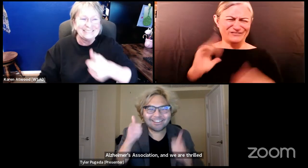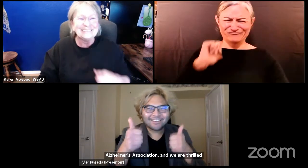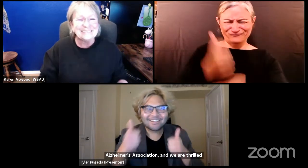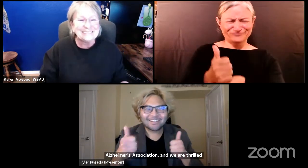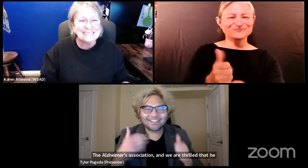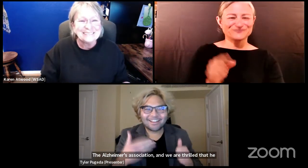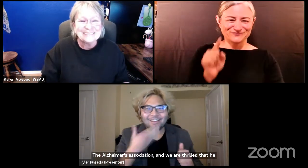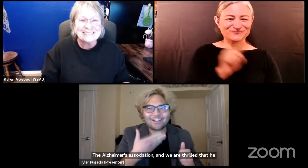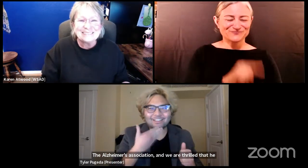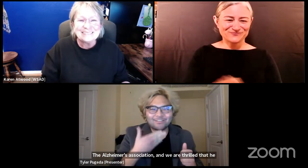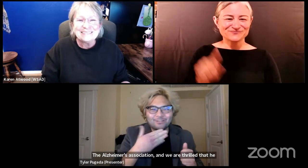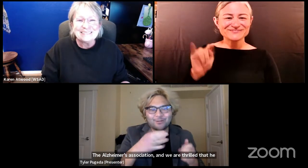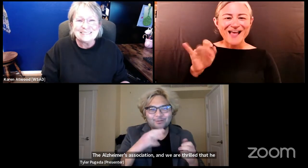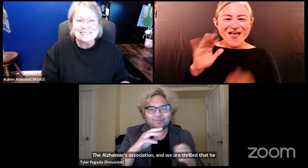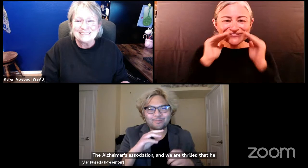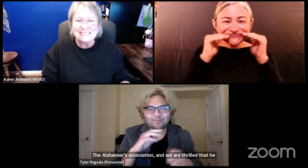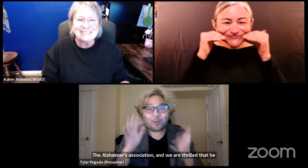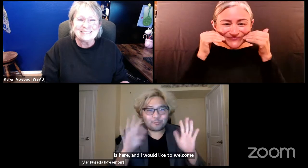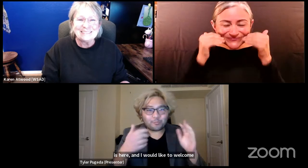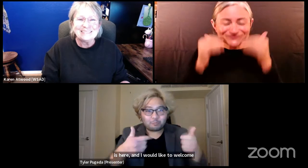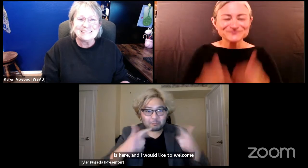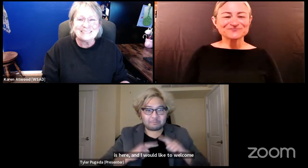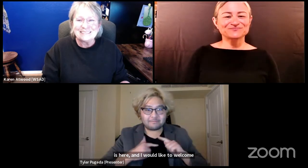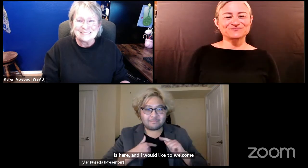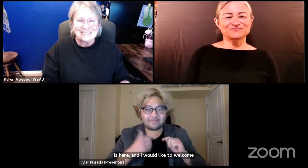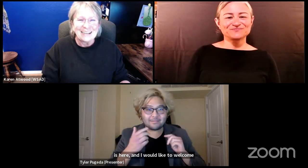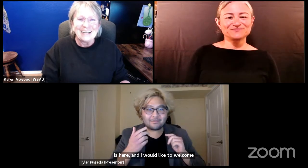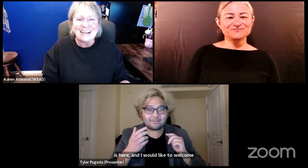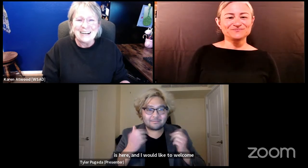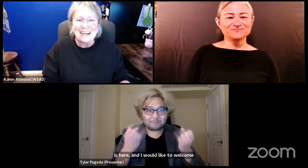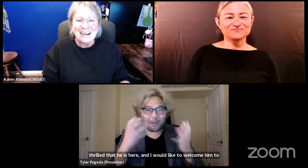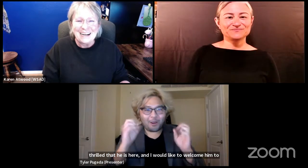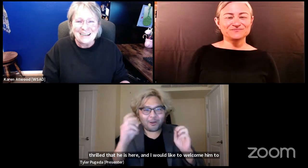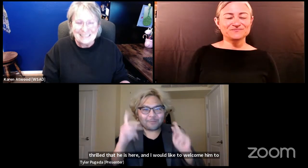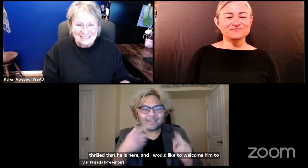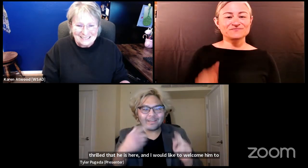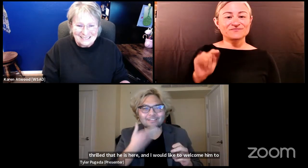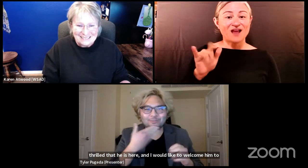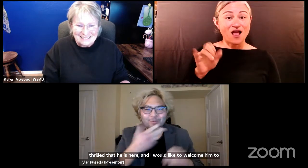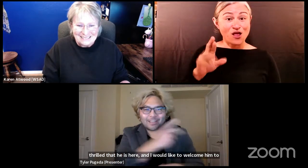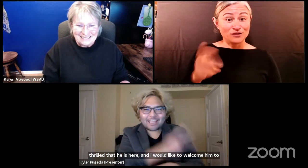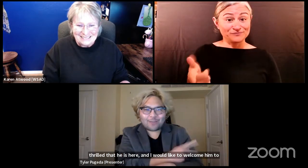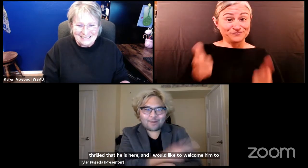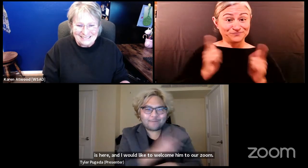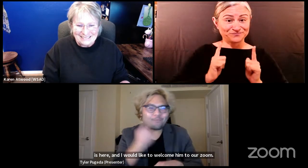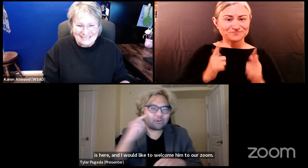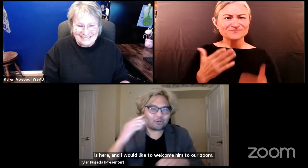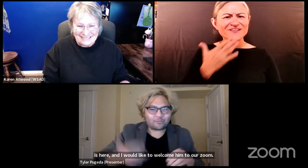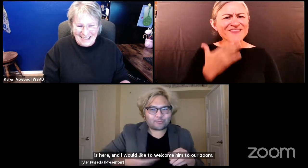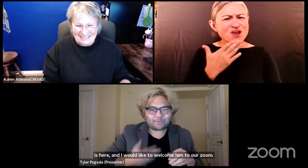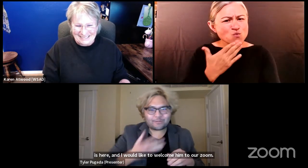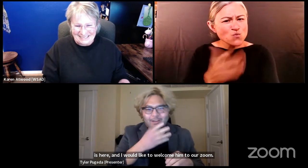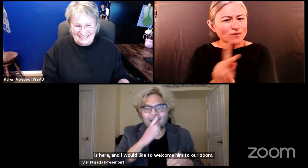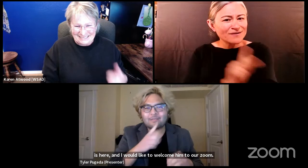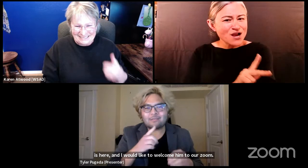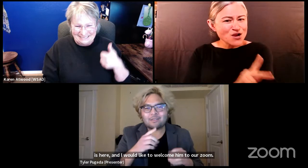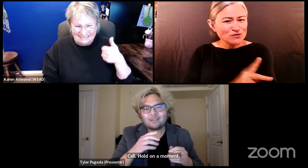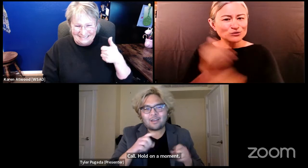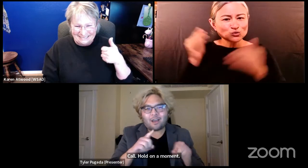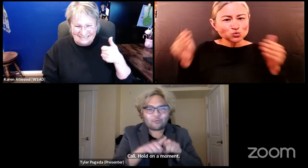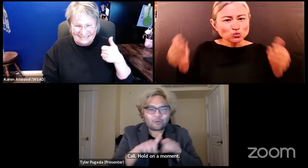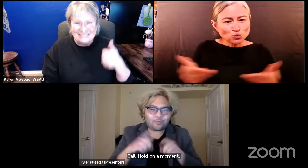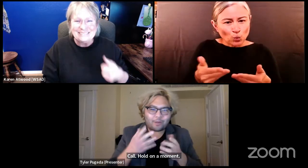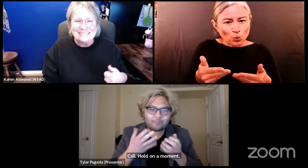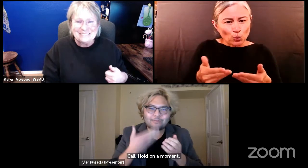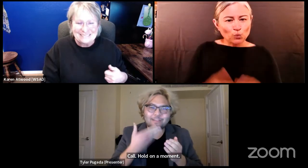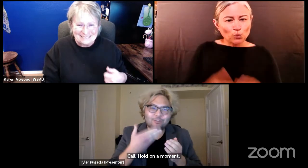Karen. Okay, I already did it. I didn't realize I had done it. This is Tyler. Thank you so very much. Is it my turn now? Can I go? Okay, thank you so much, Karen, for